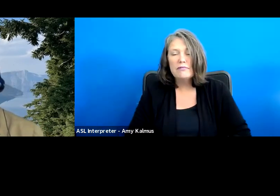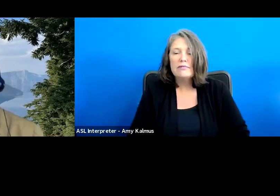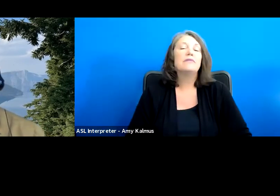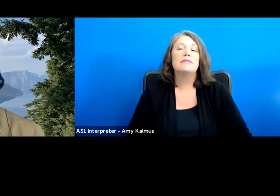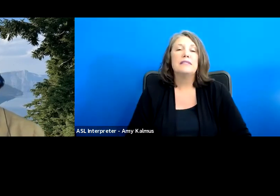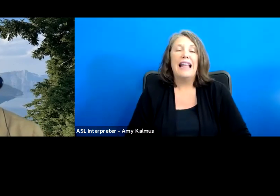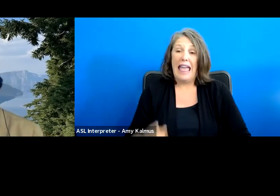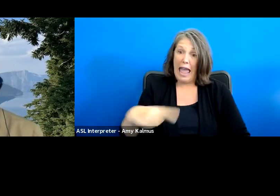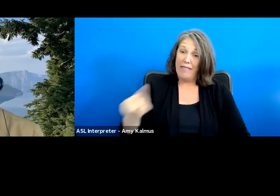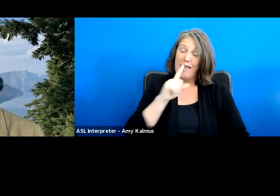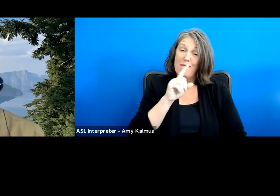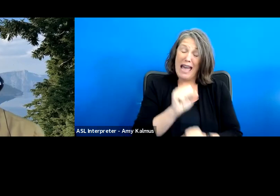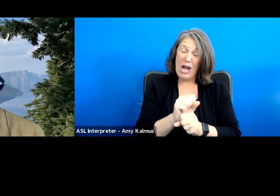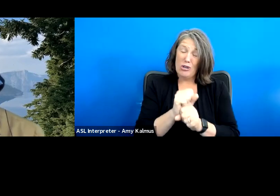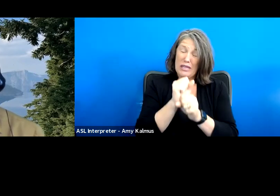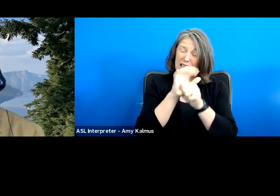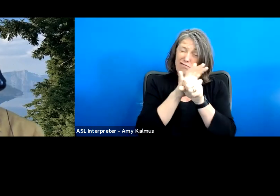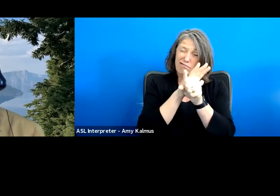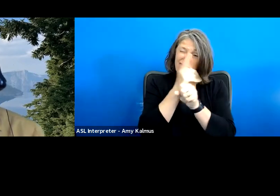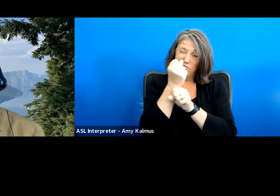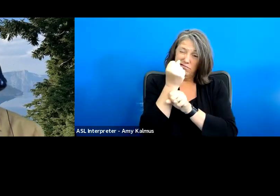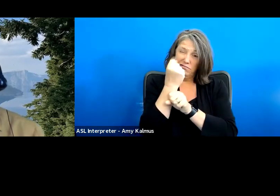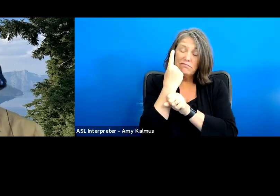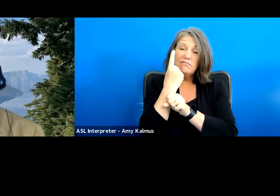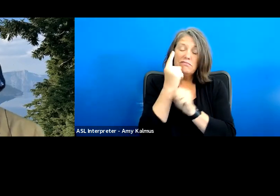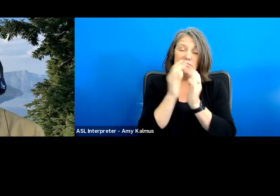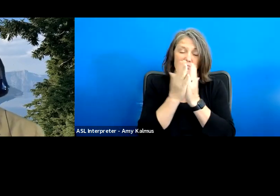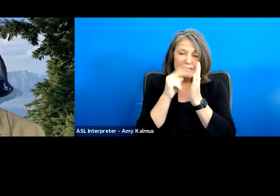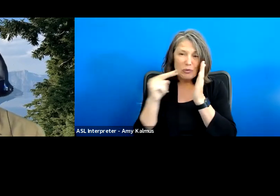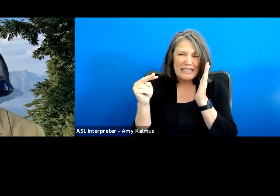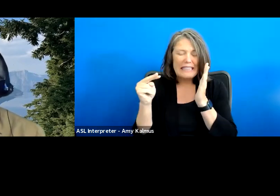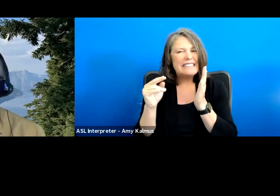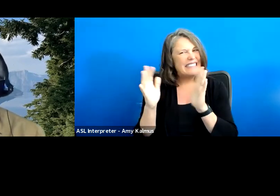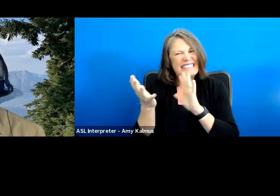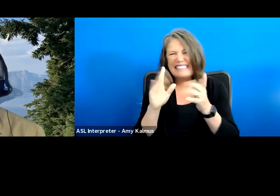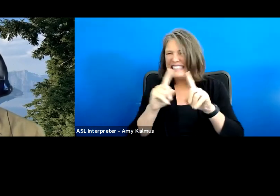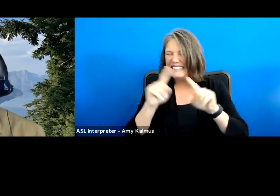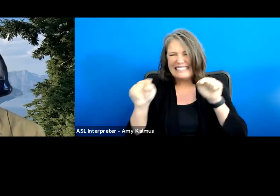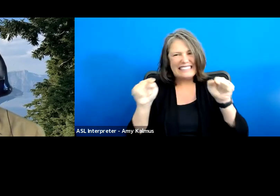and them actually wrapping their head around it are two different things,